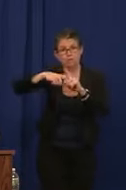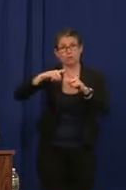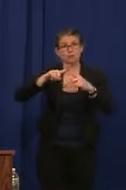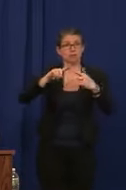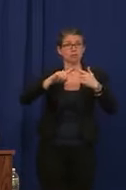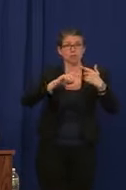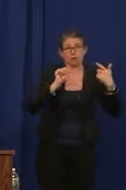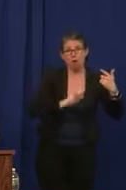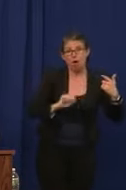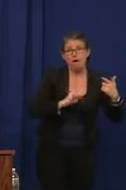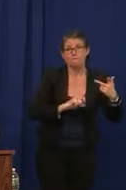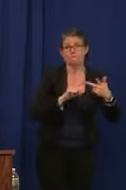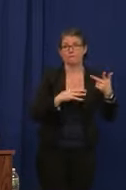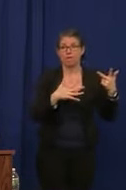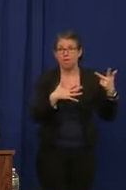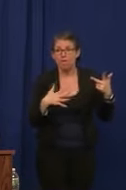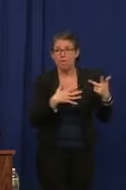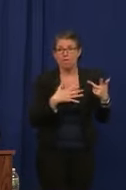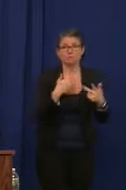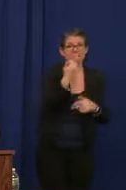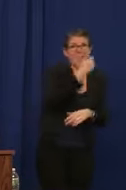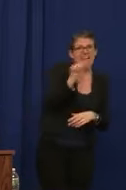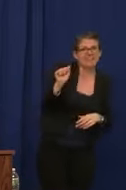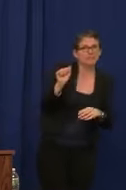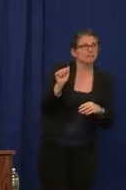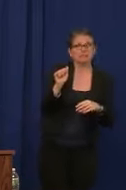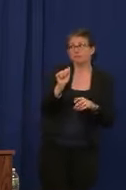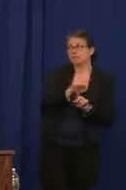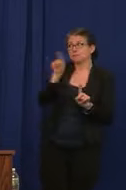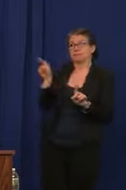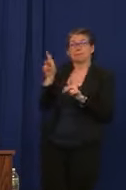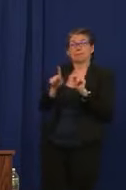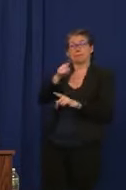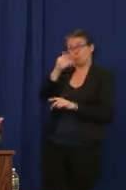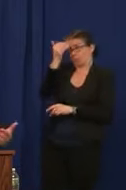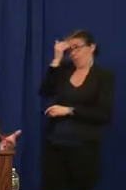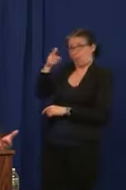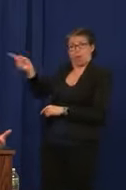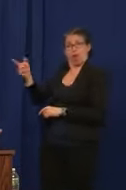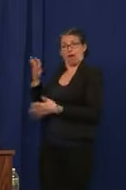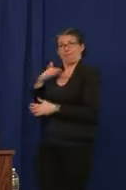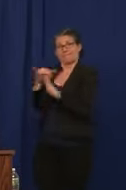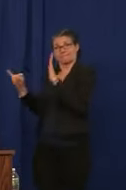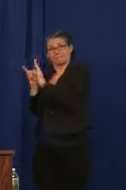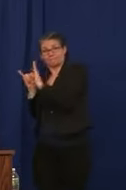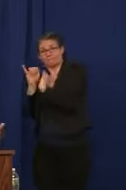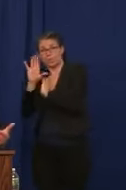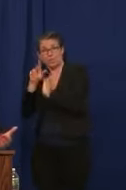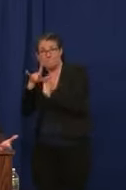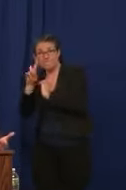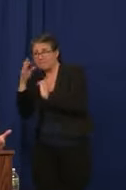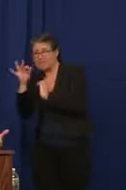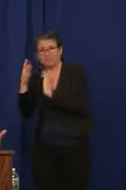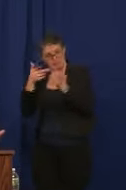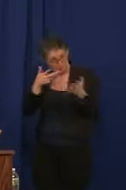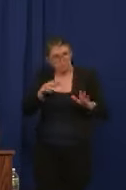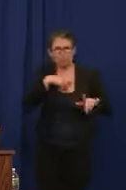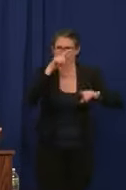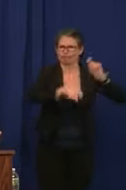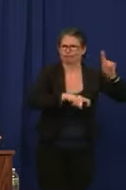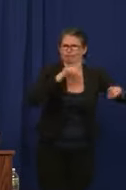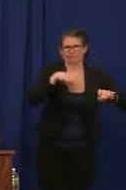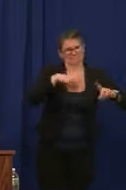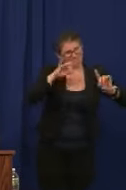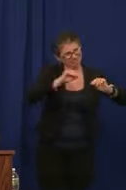any other symptoms of coronavirus, they weren't bringing it in. And that's something that we did actually starting back on March, I think